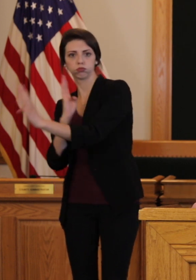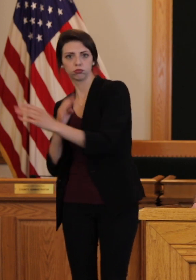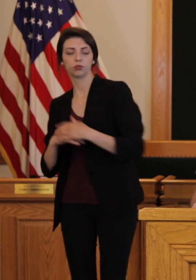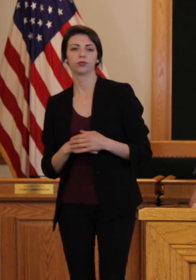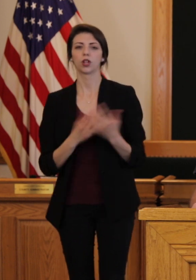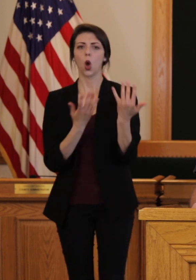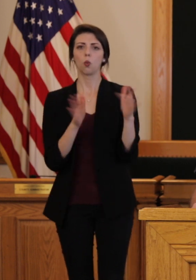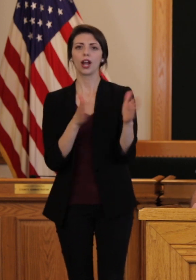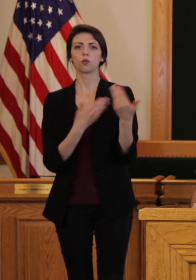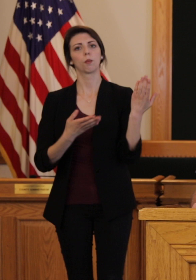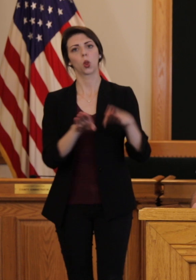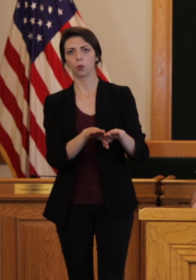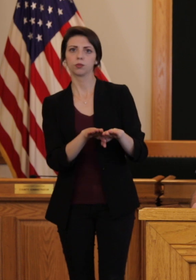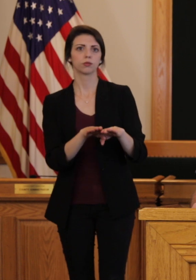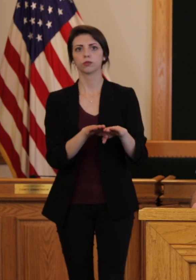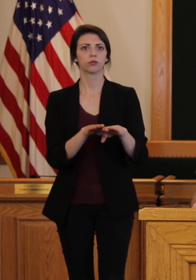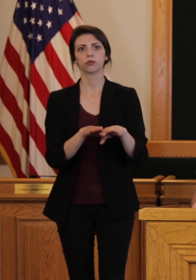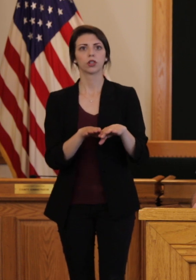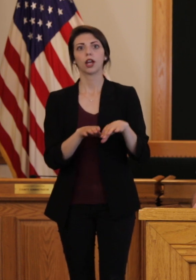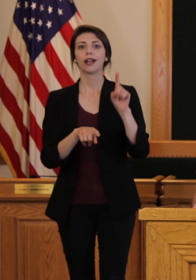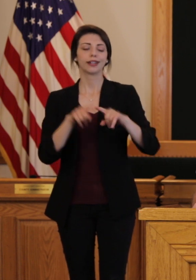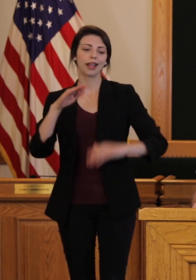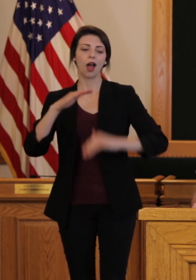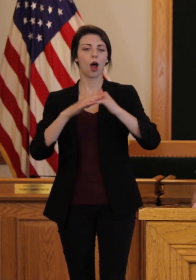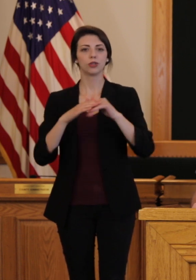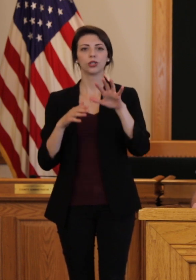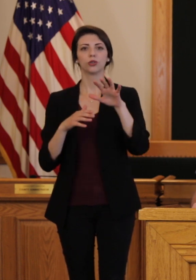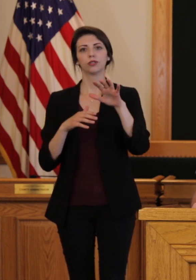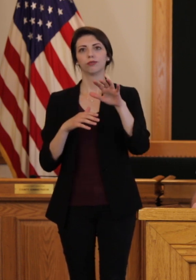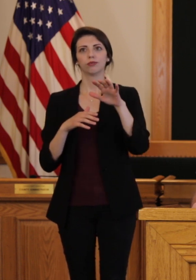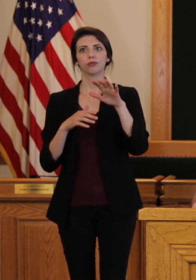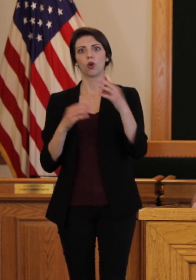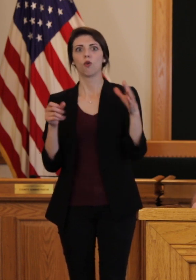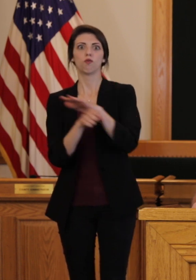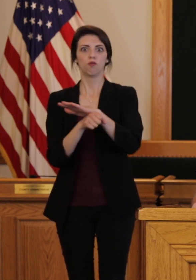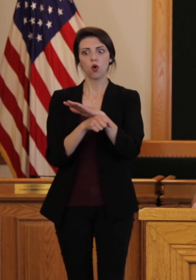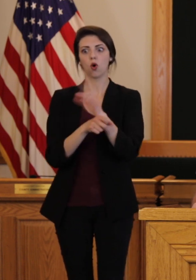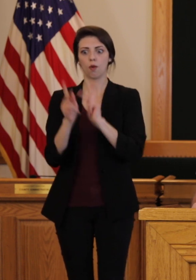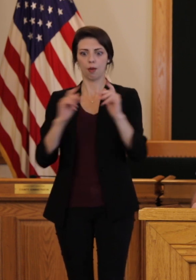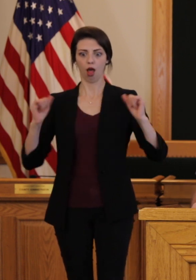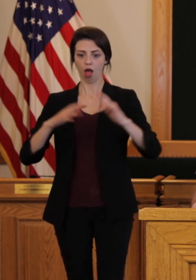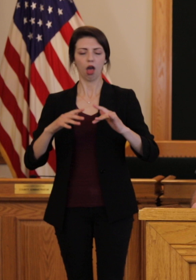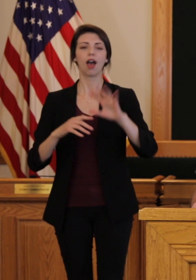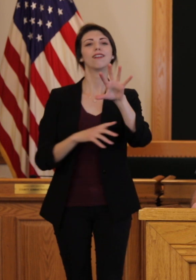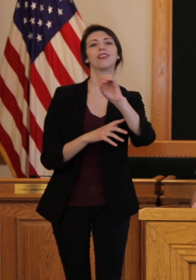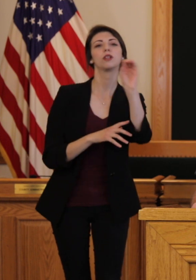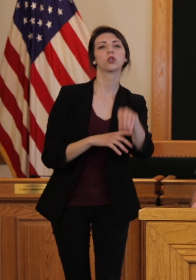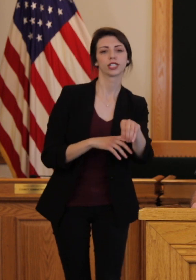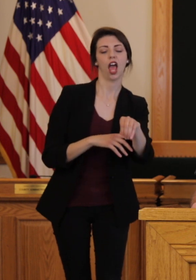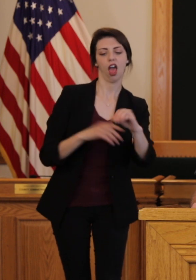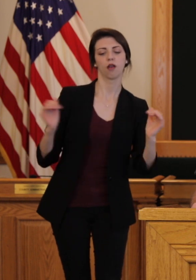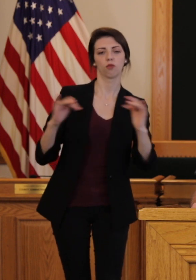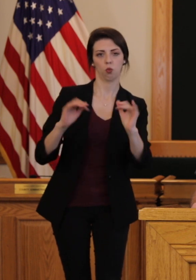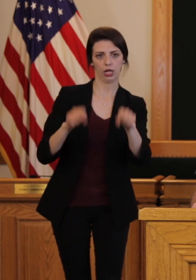and no space within the shop shall exceed 50% of the maximum capacity for the space. Hair